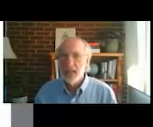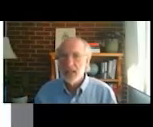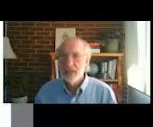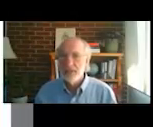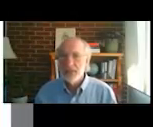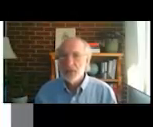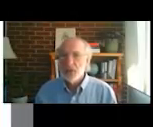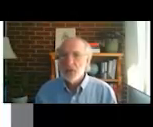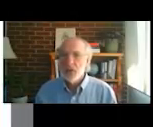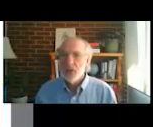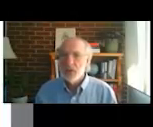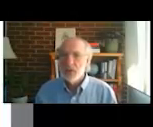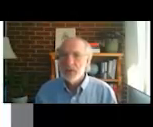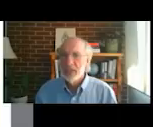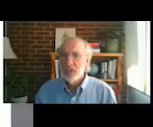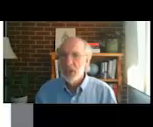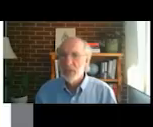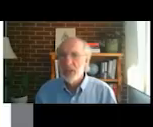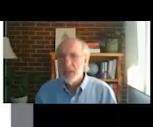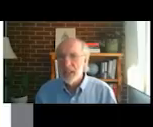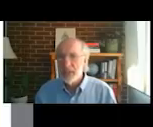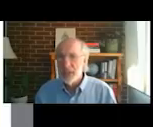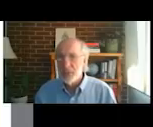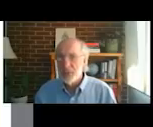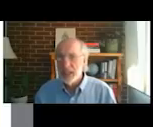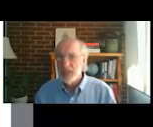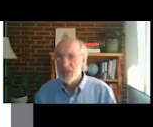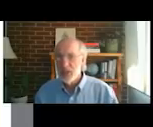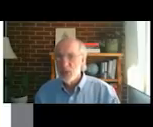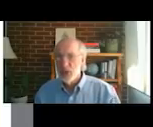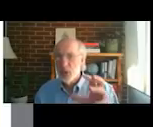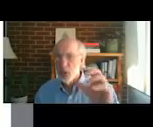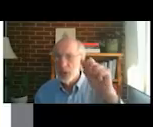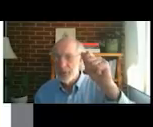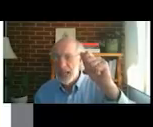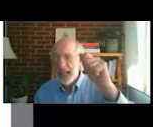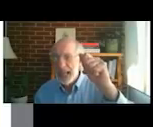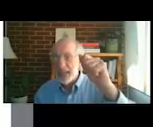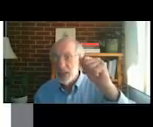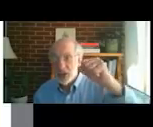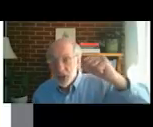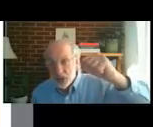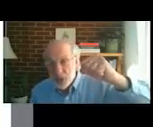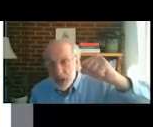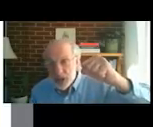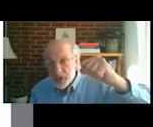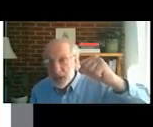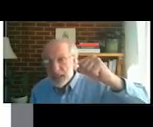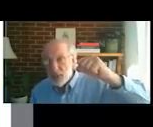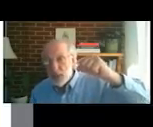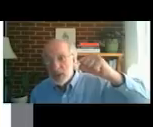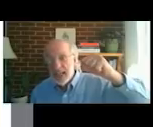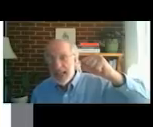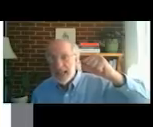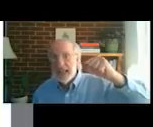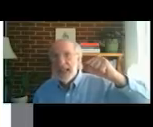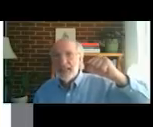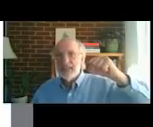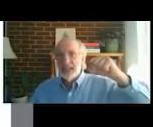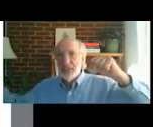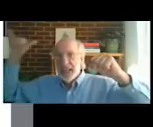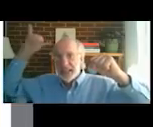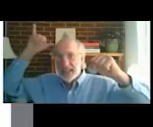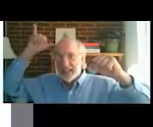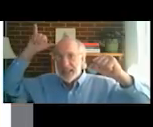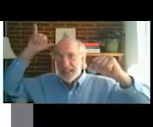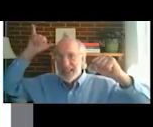And you know, the child may only have a couple hands. And when you hold up the hat, the child's reaching for that, they want the hat, and